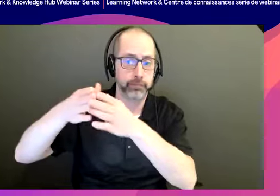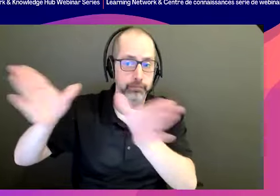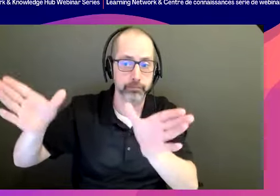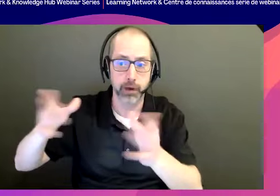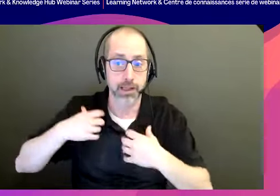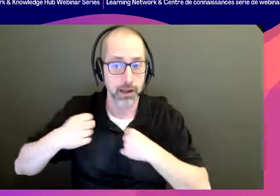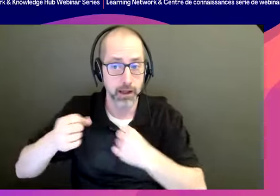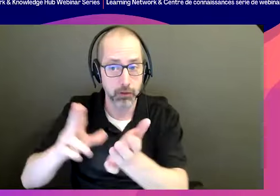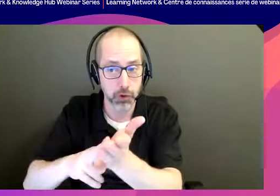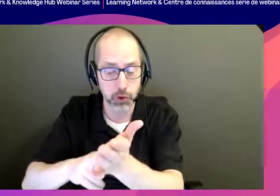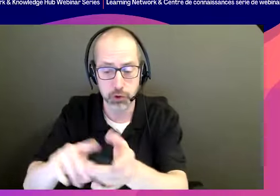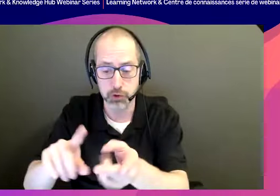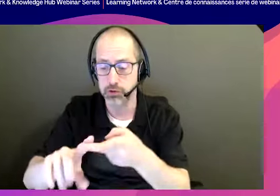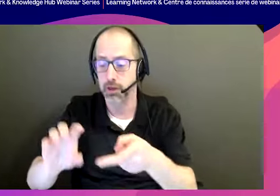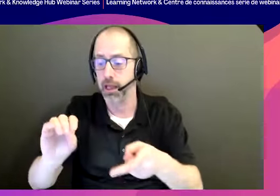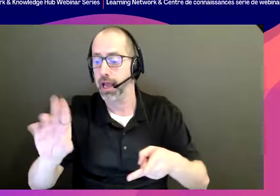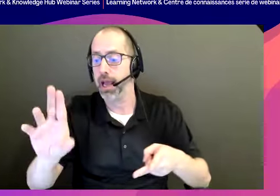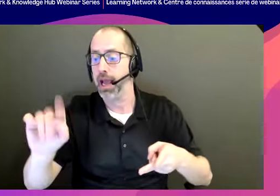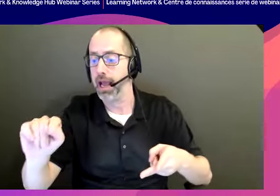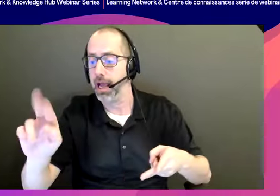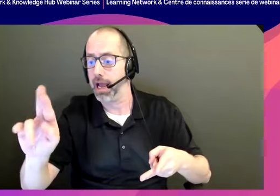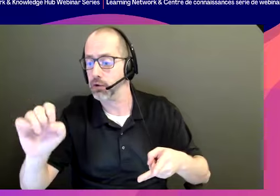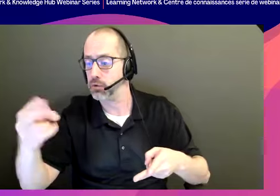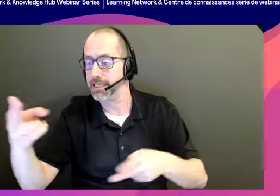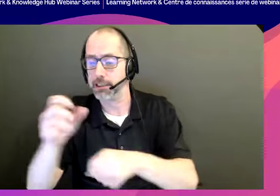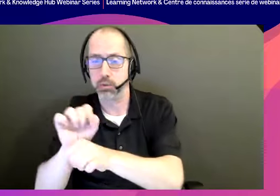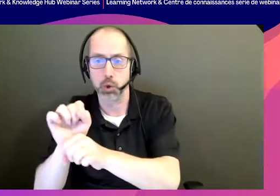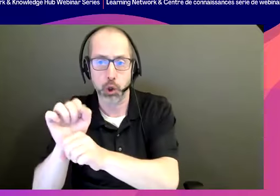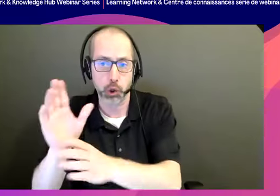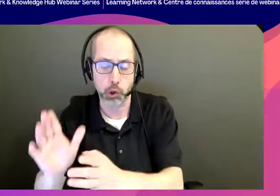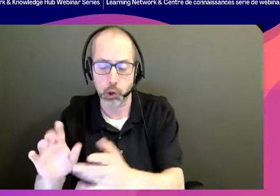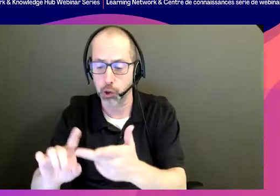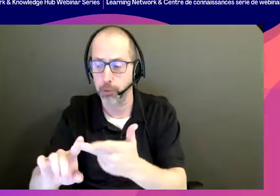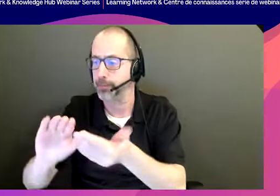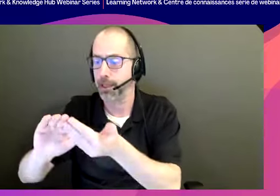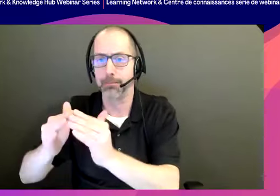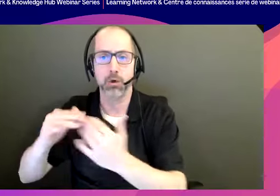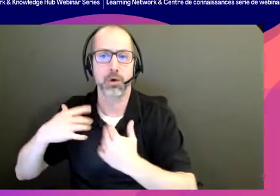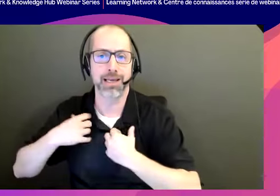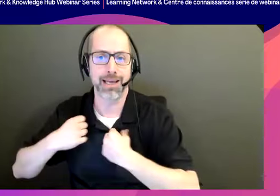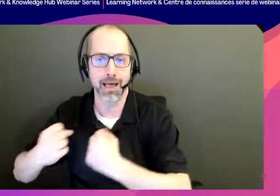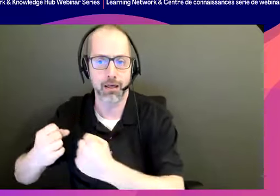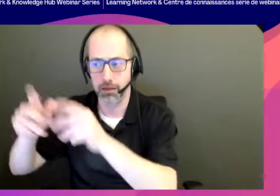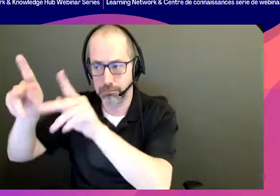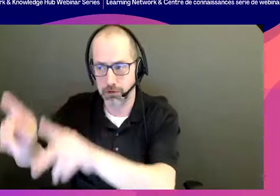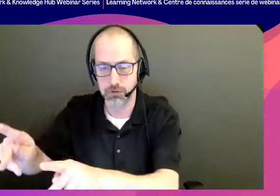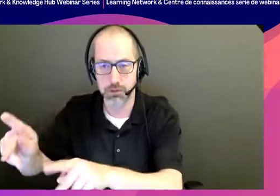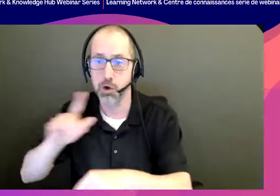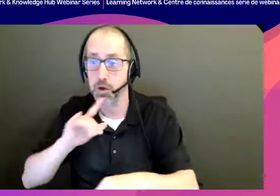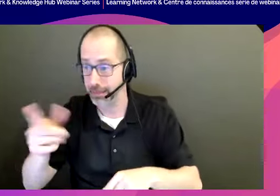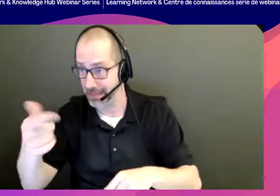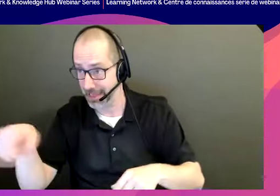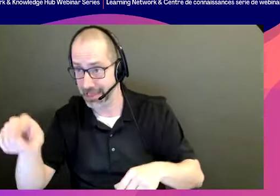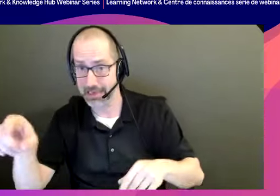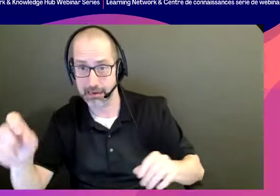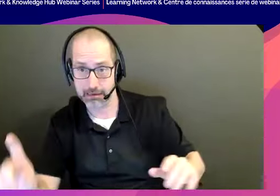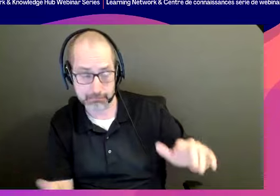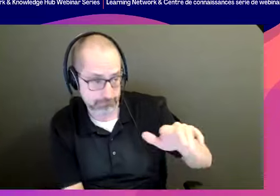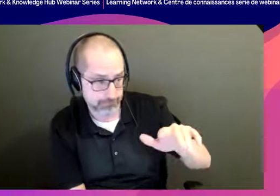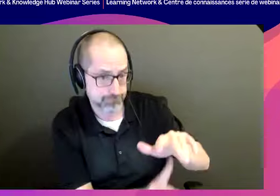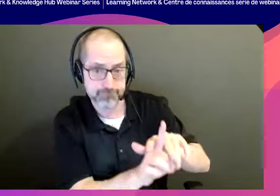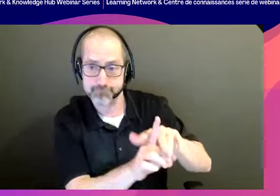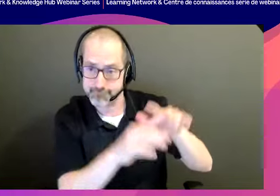nurse or outreach worker, community health rep, who can go into the home and help the family identify what some